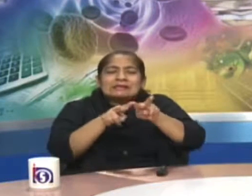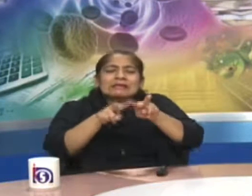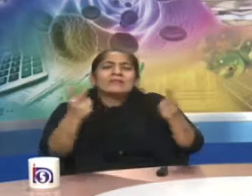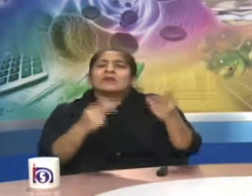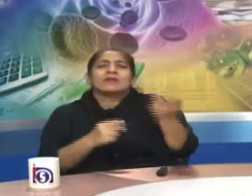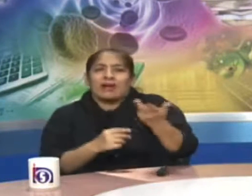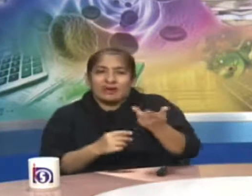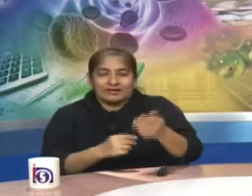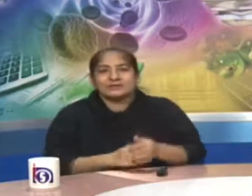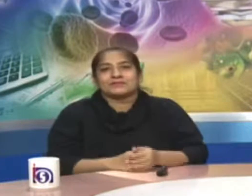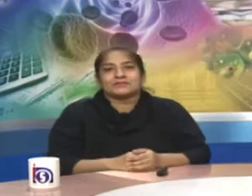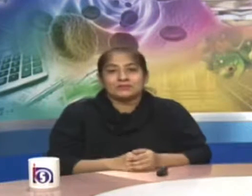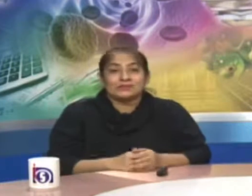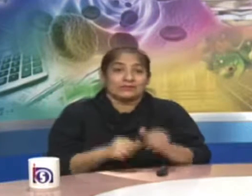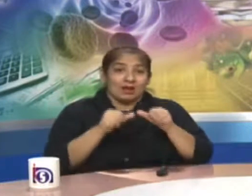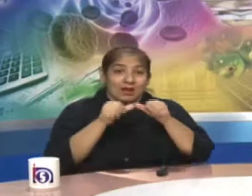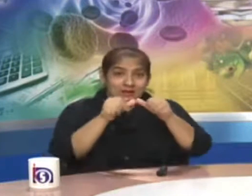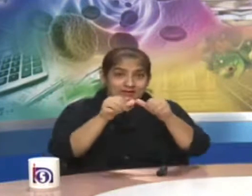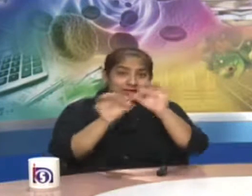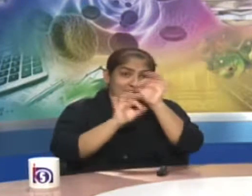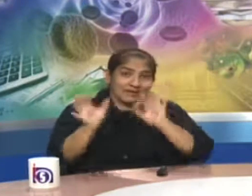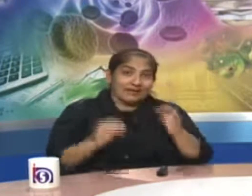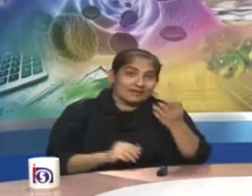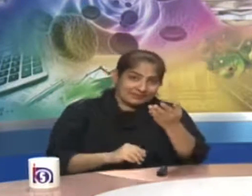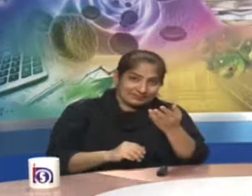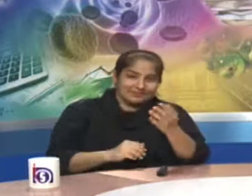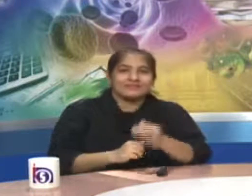have to explain the difference. Answer we have